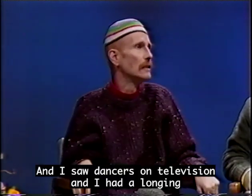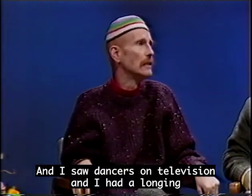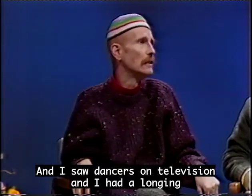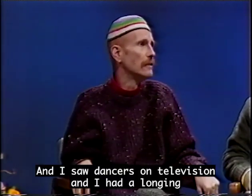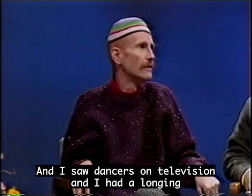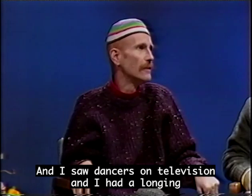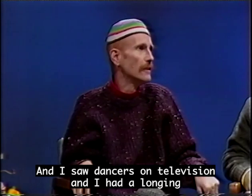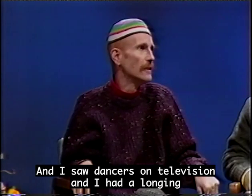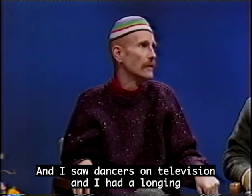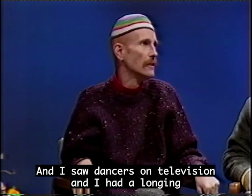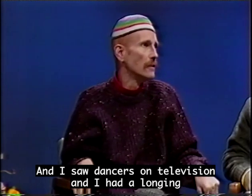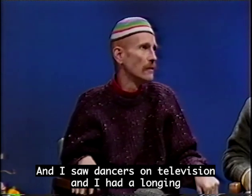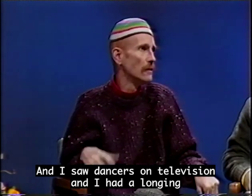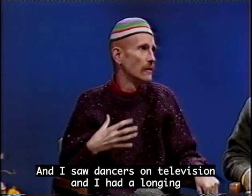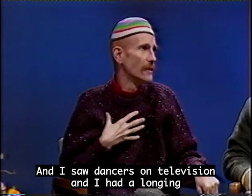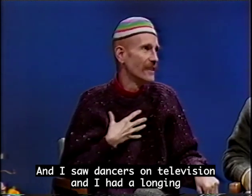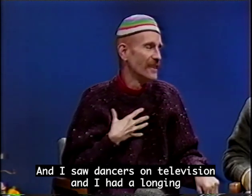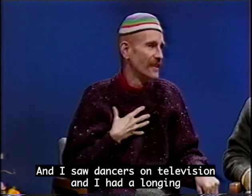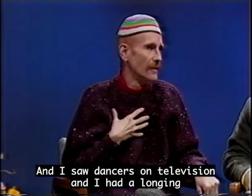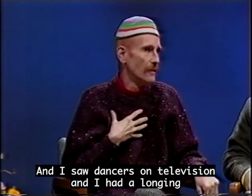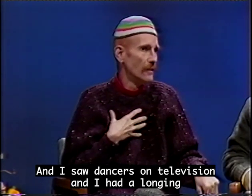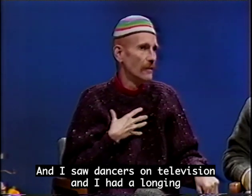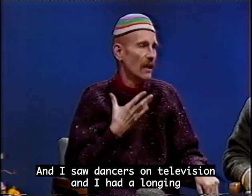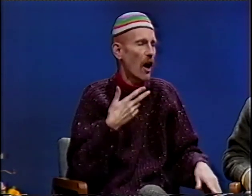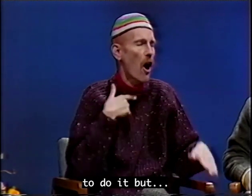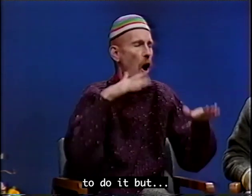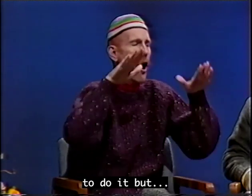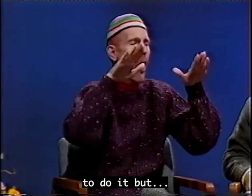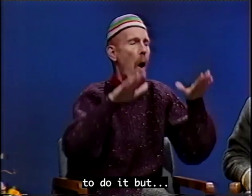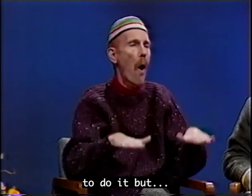saw dancers on television, and I had a longing to do it, but